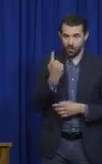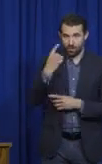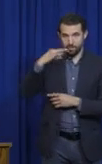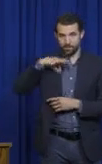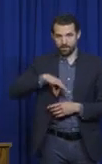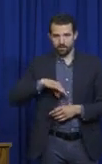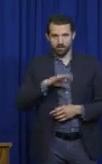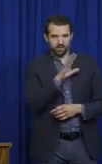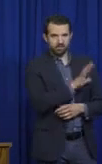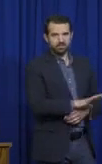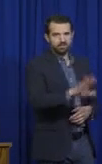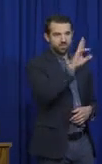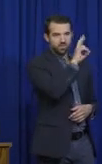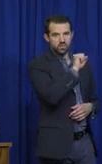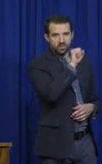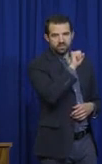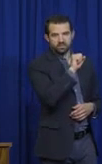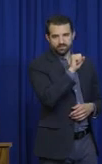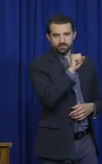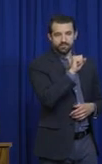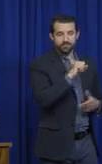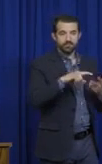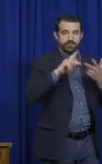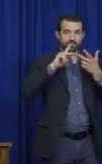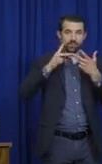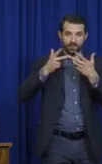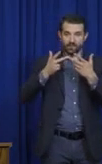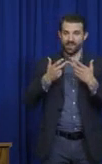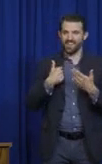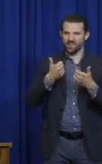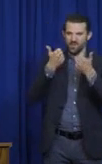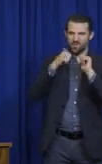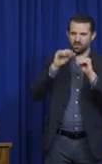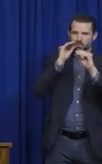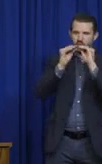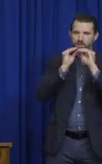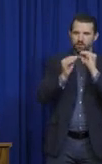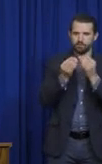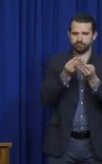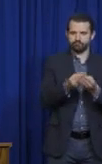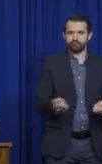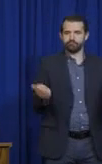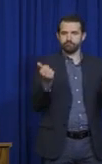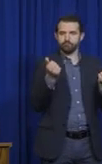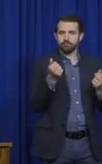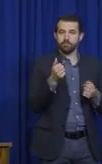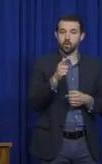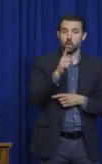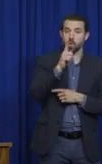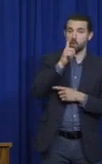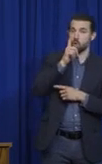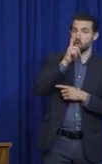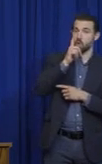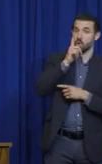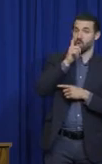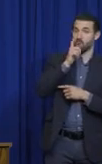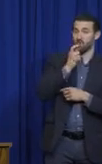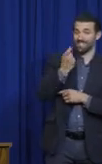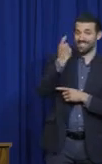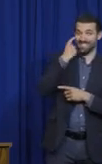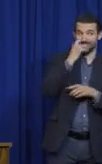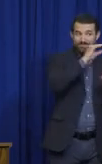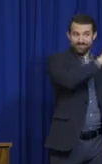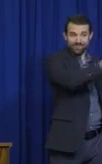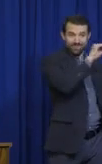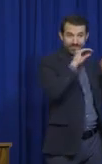sure with it, that we remedy, is to make sure that specific to new Mainer populations, they have access